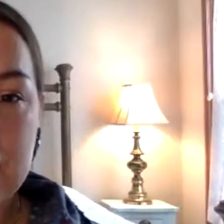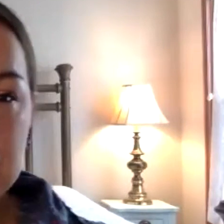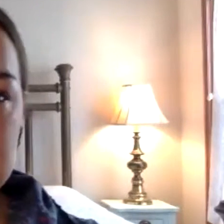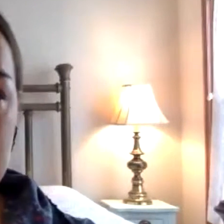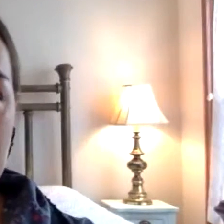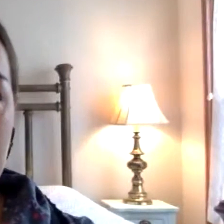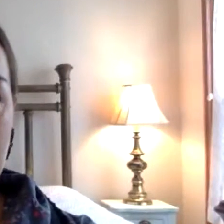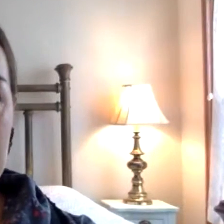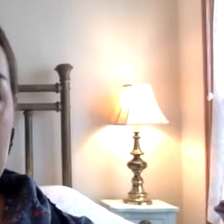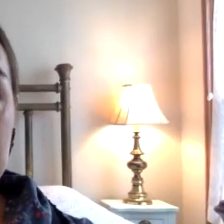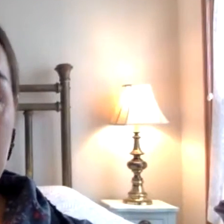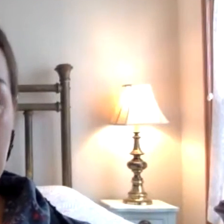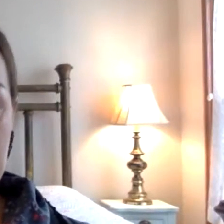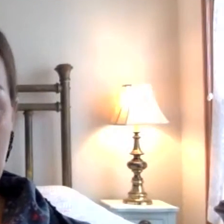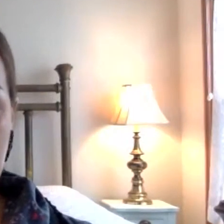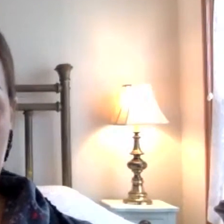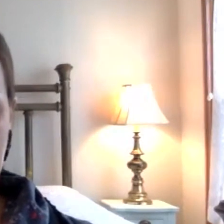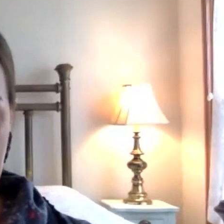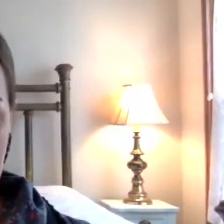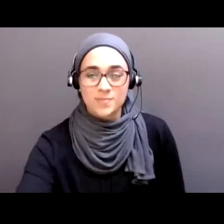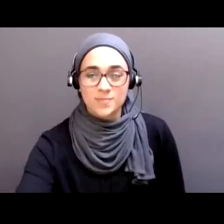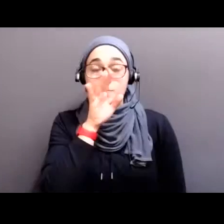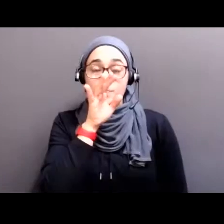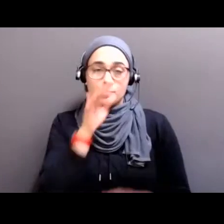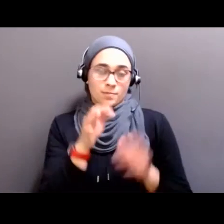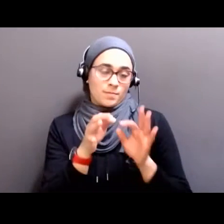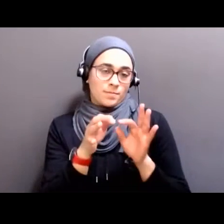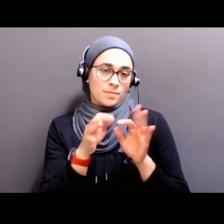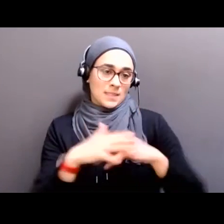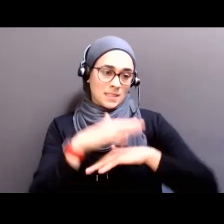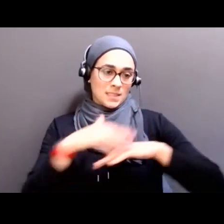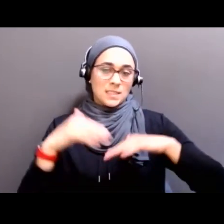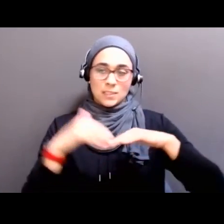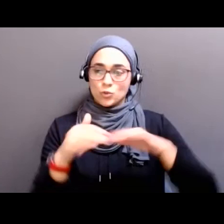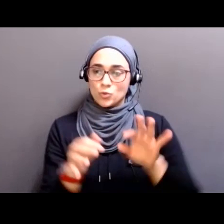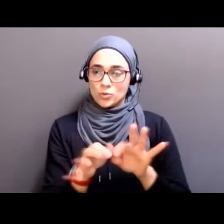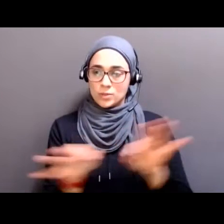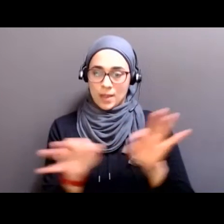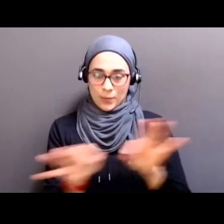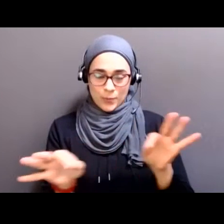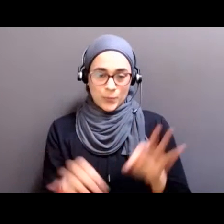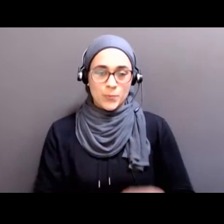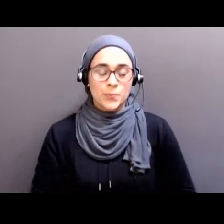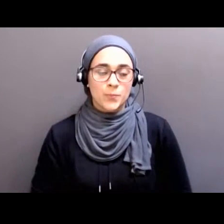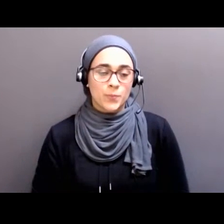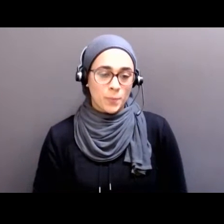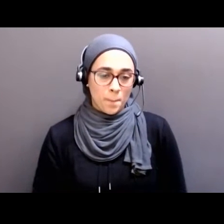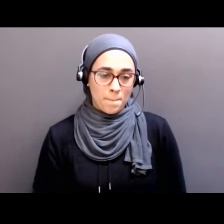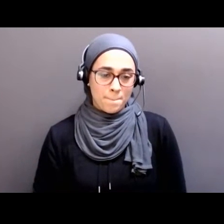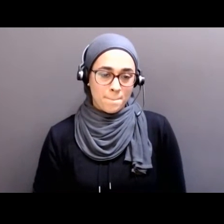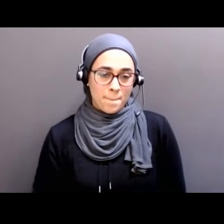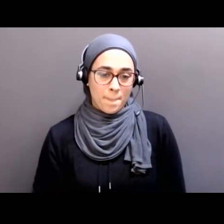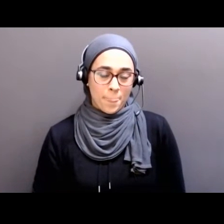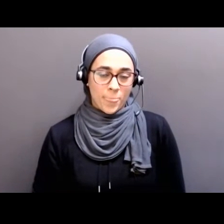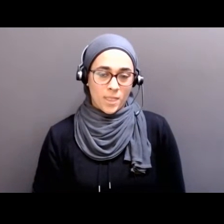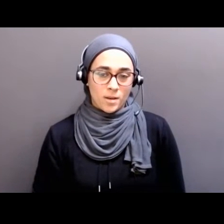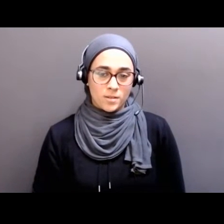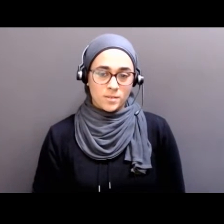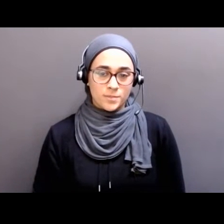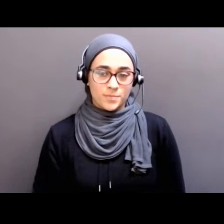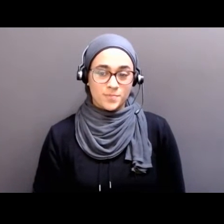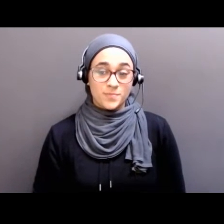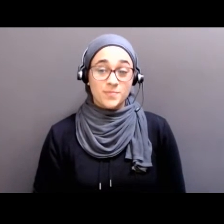Ang Eve Tuck esta cooking. Atlantic City esta the cooking. I